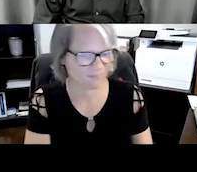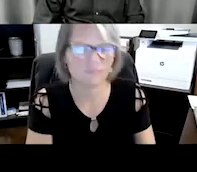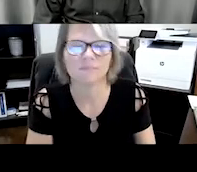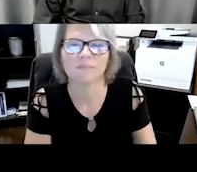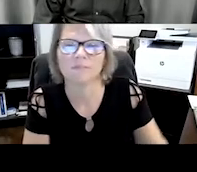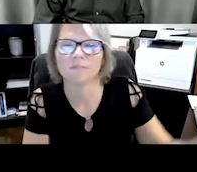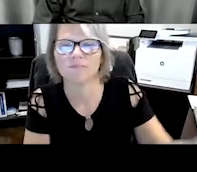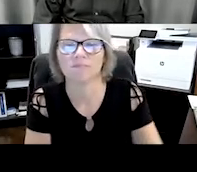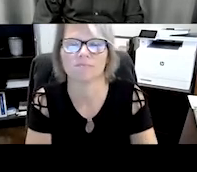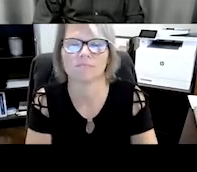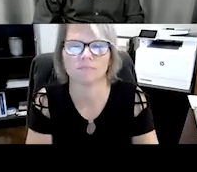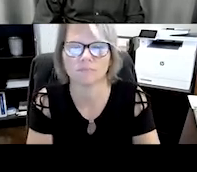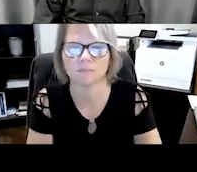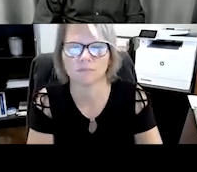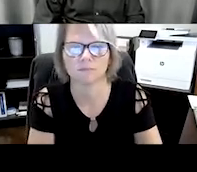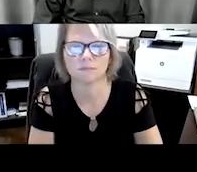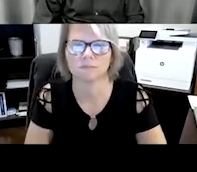I think we're good.